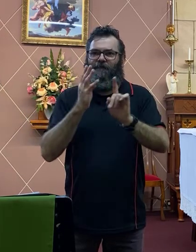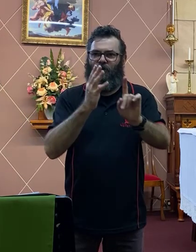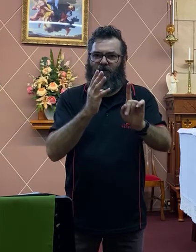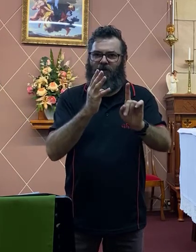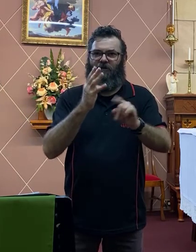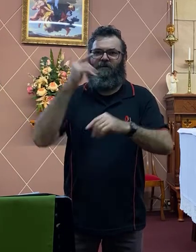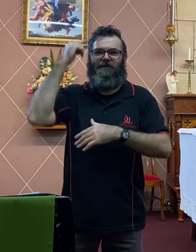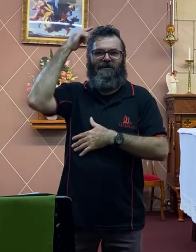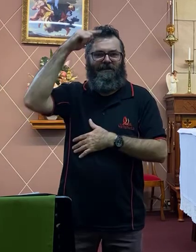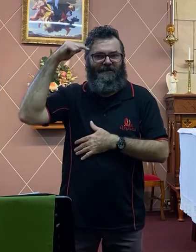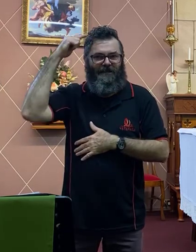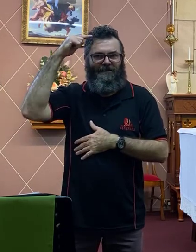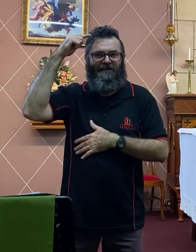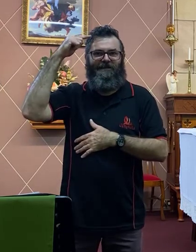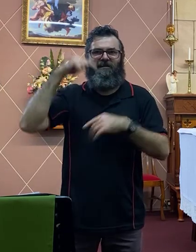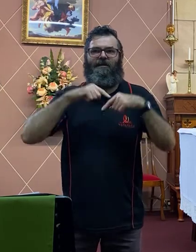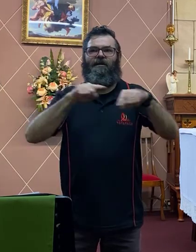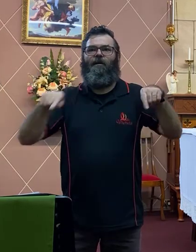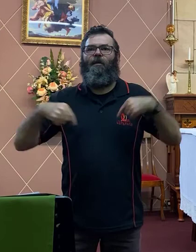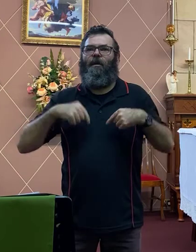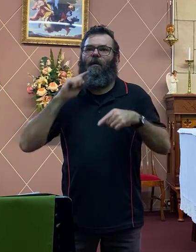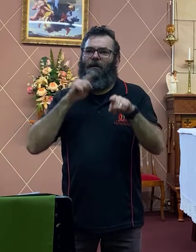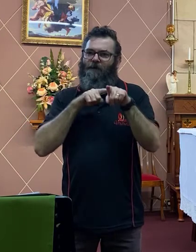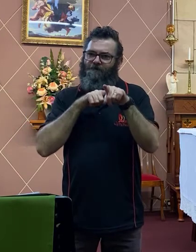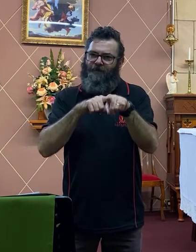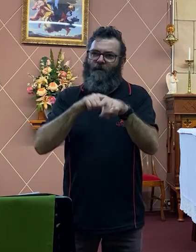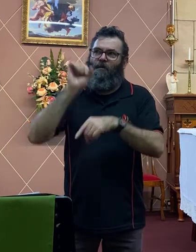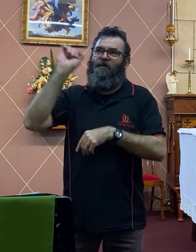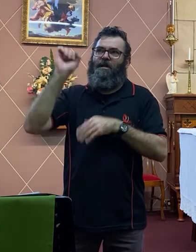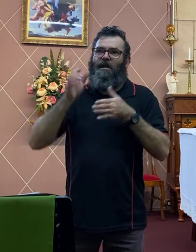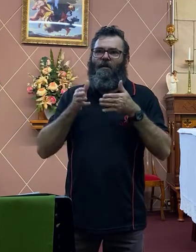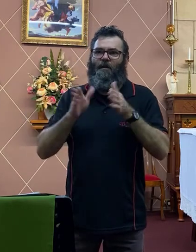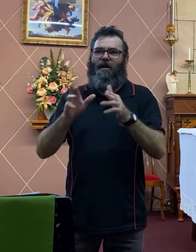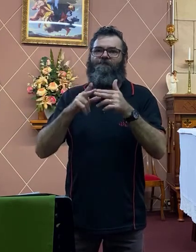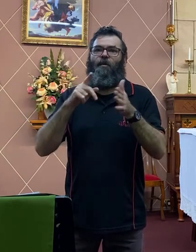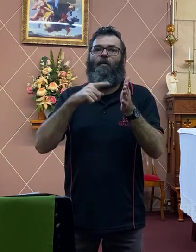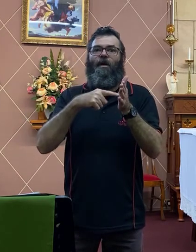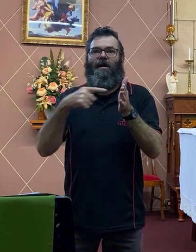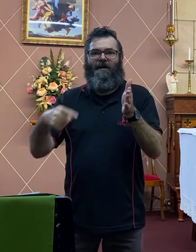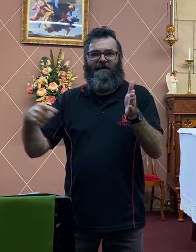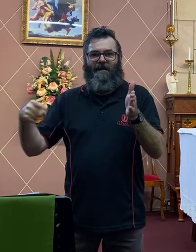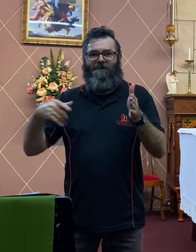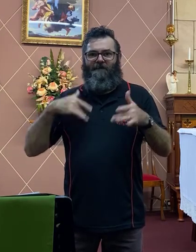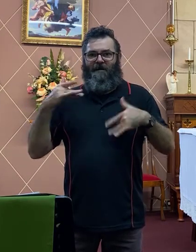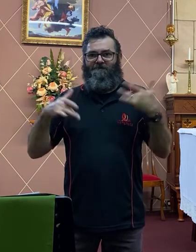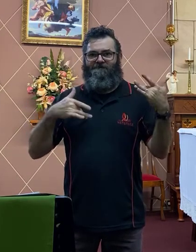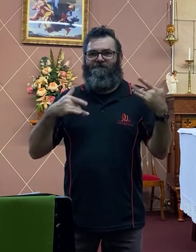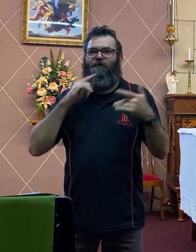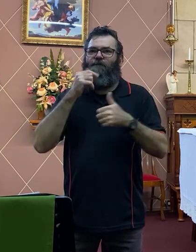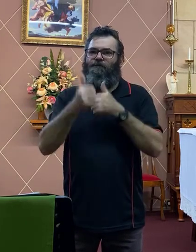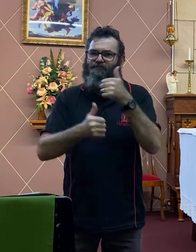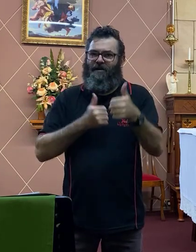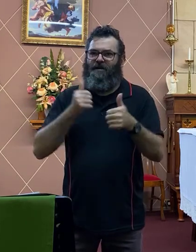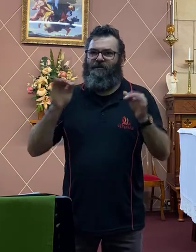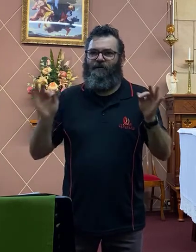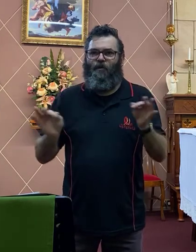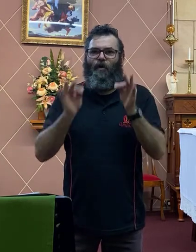ages, we may merit to be co-heirs to eternal life, and may praise and glorify you through your